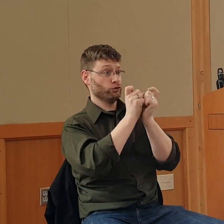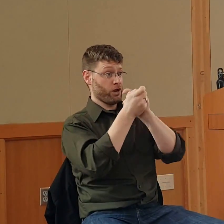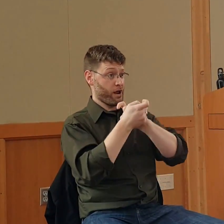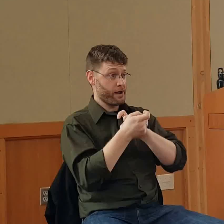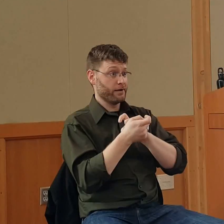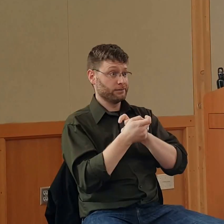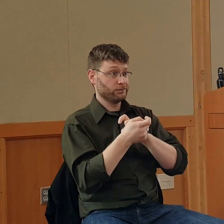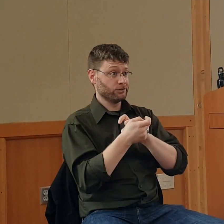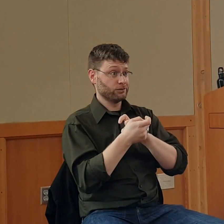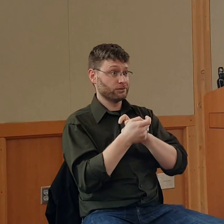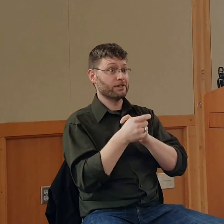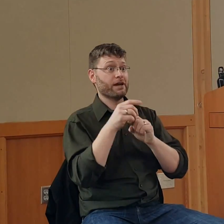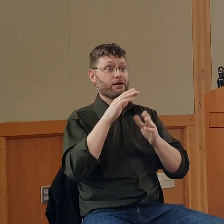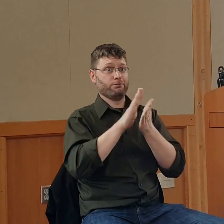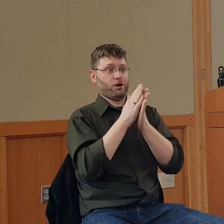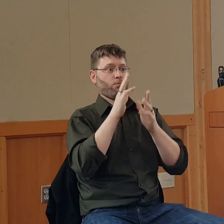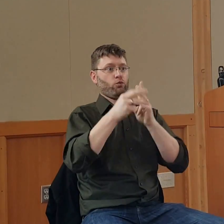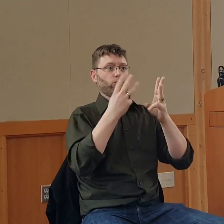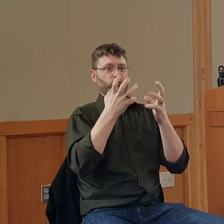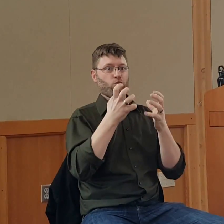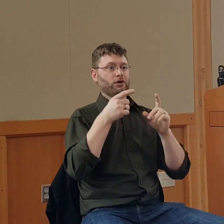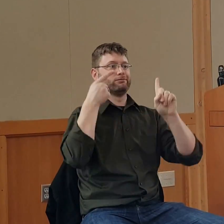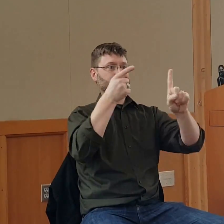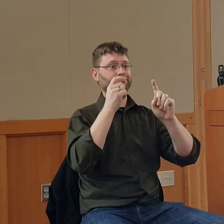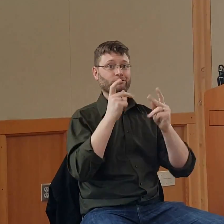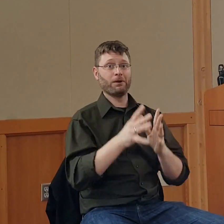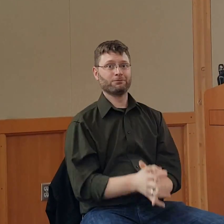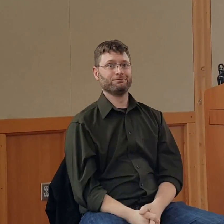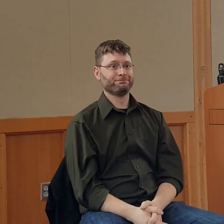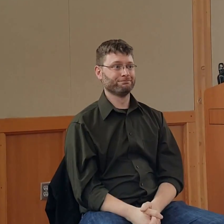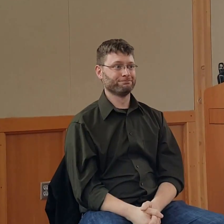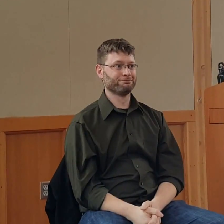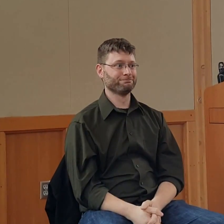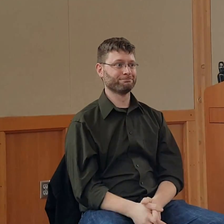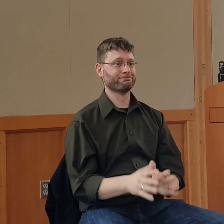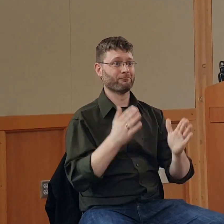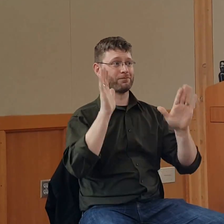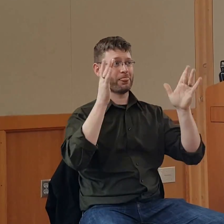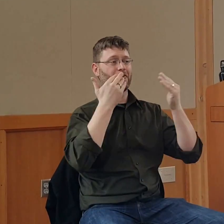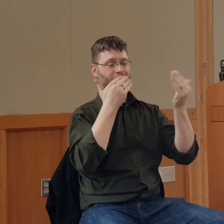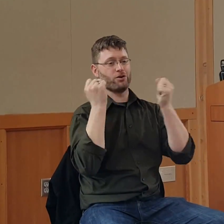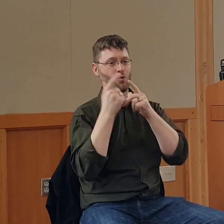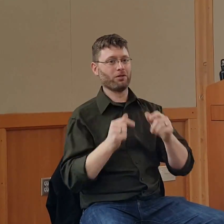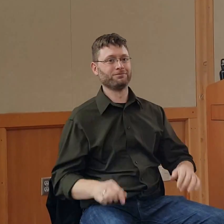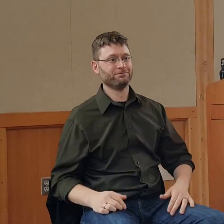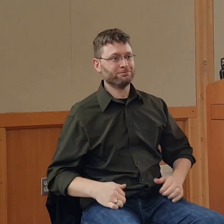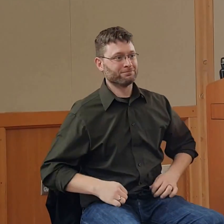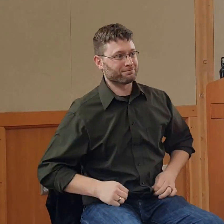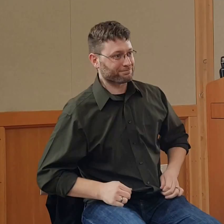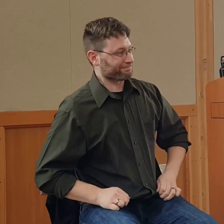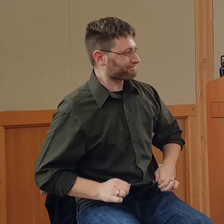world we all say we want to have. So that's it. That is my wish for all of you. Thank you, everybody.